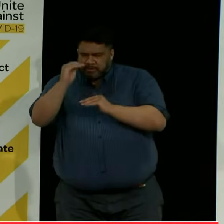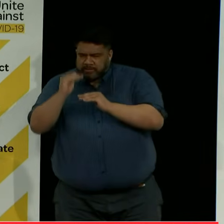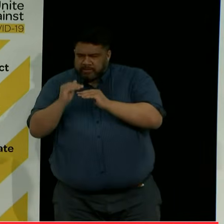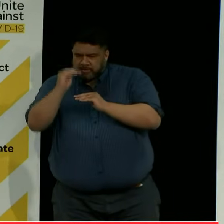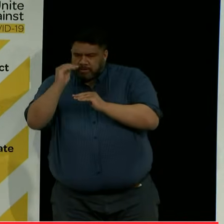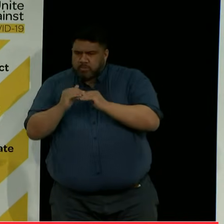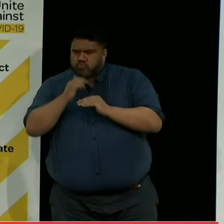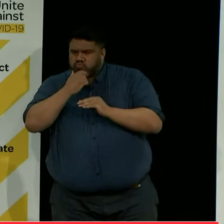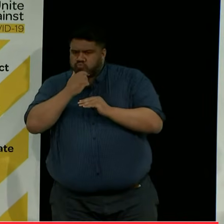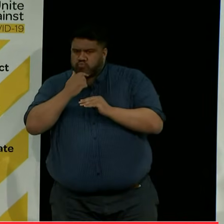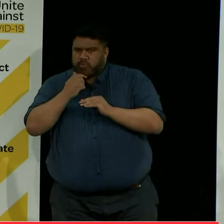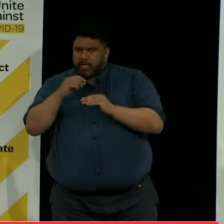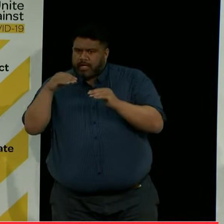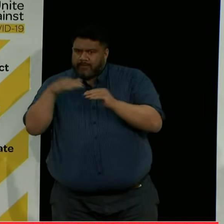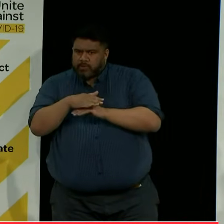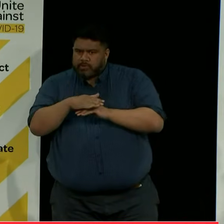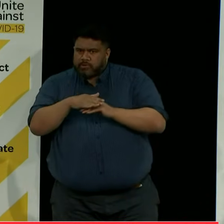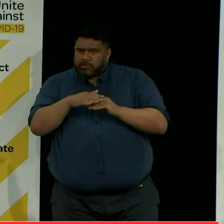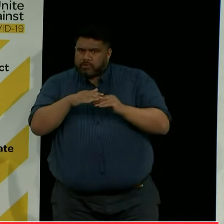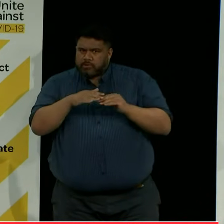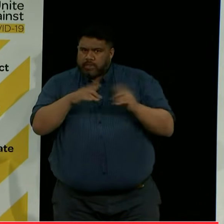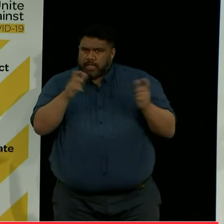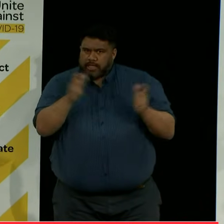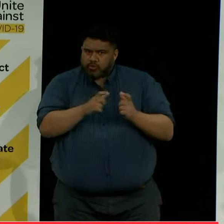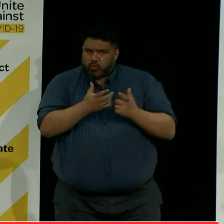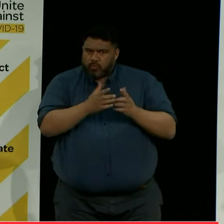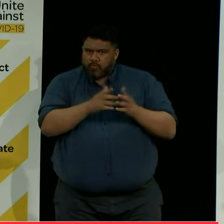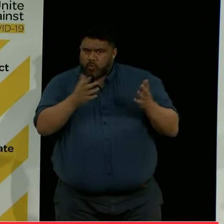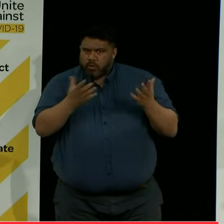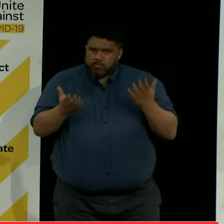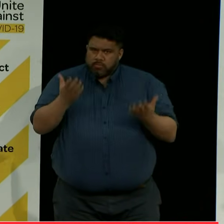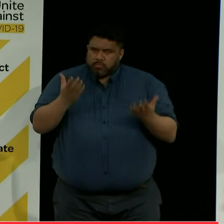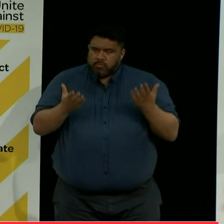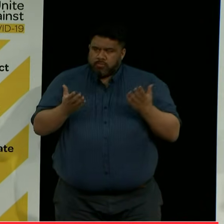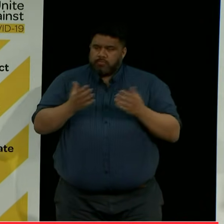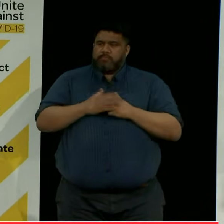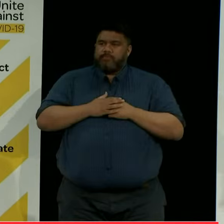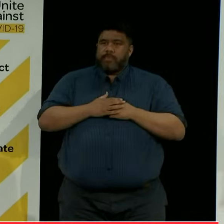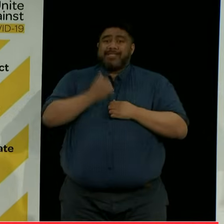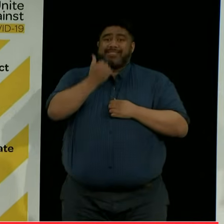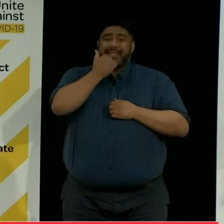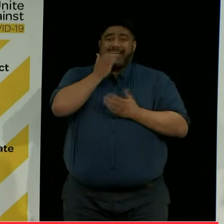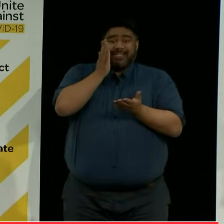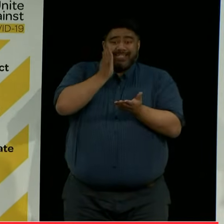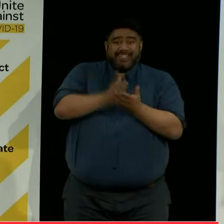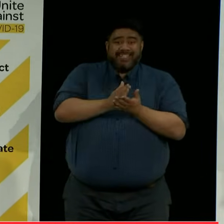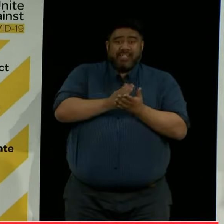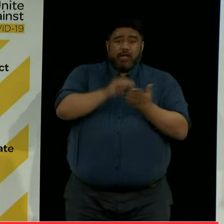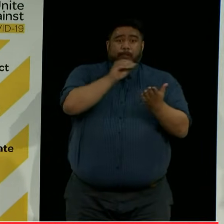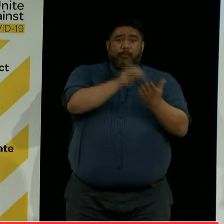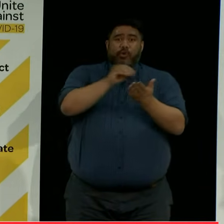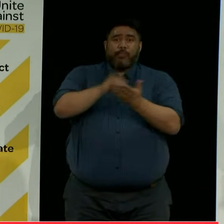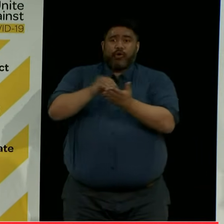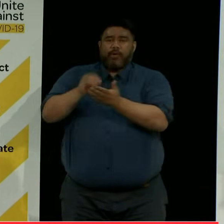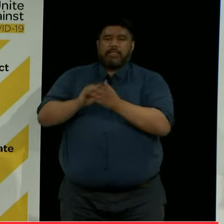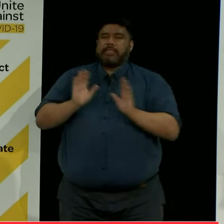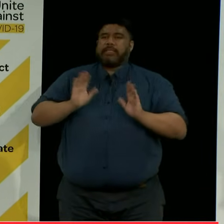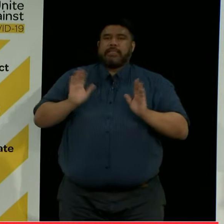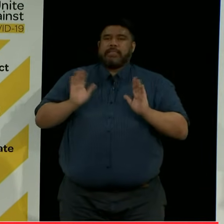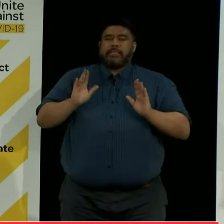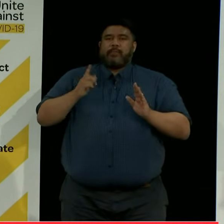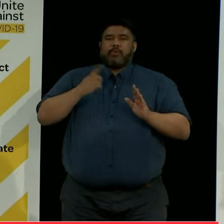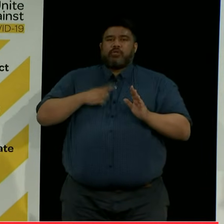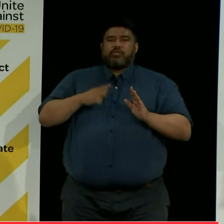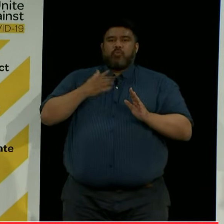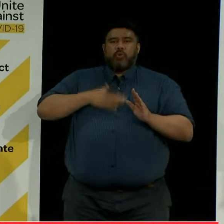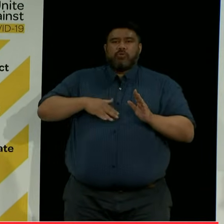that's having on the outbreak as well. But the reason we haven't put dates is because we do intend to be very careful and methodical